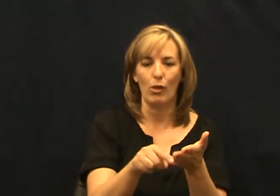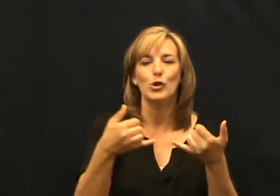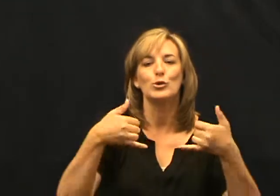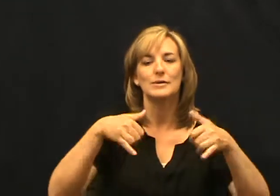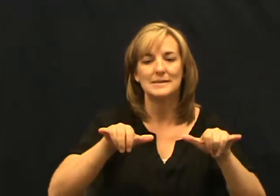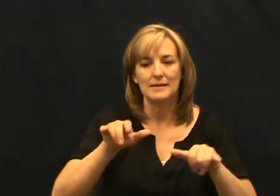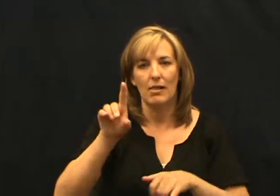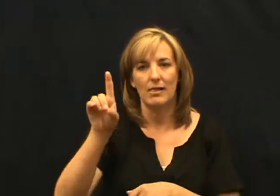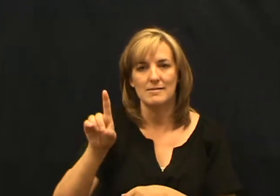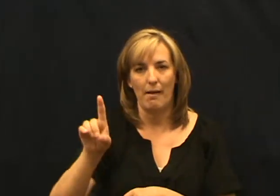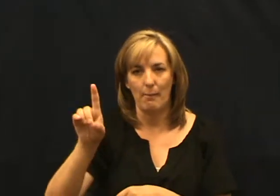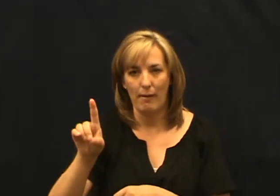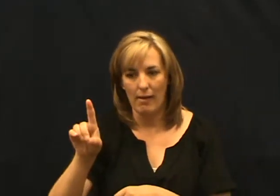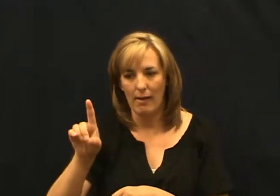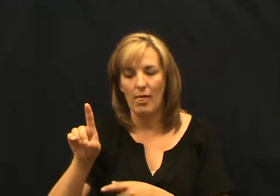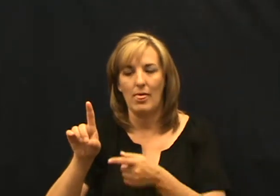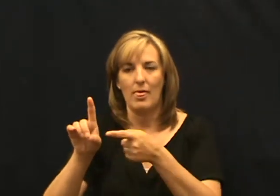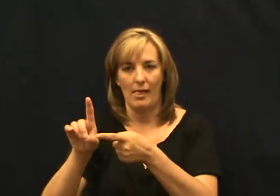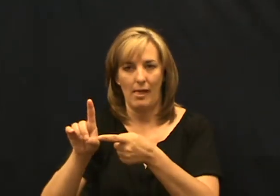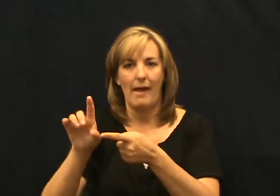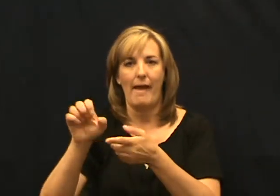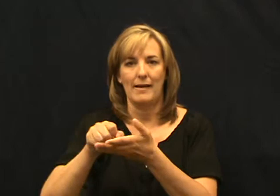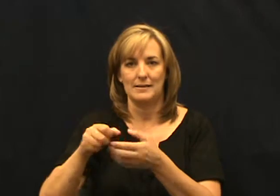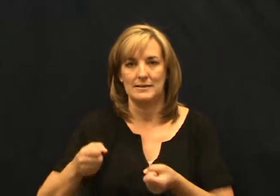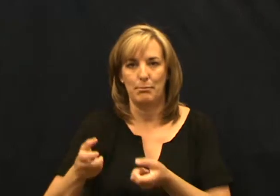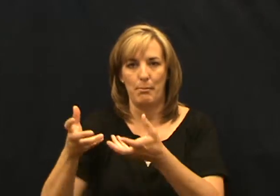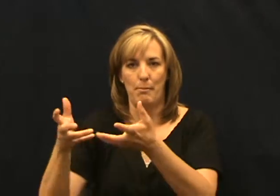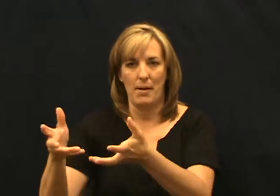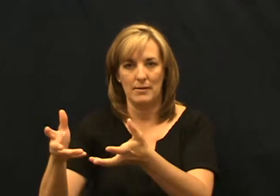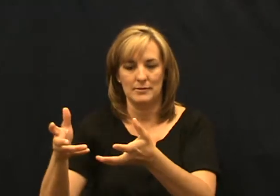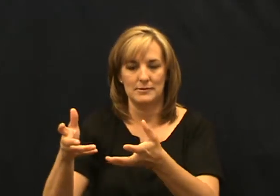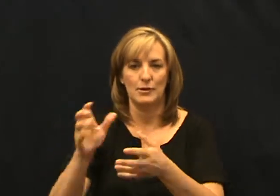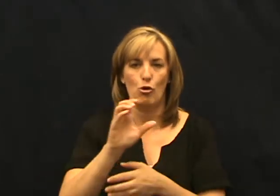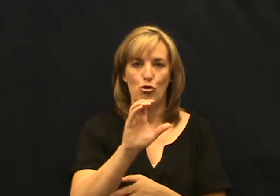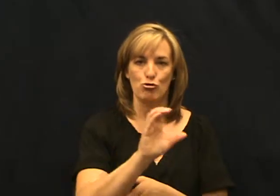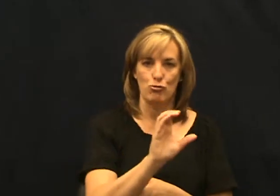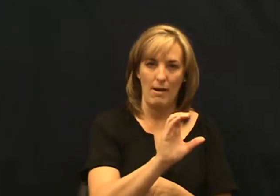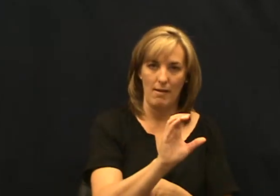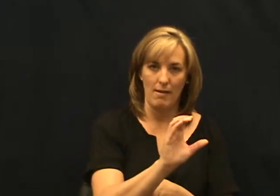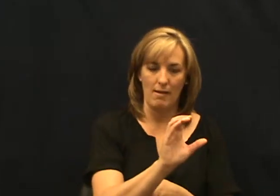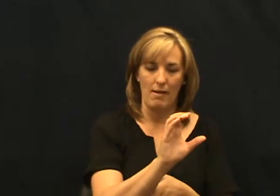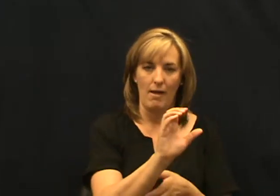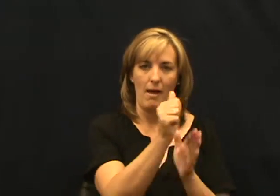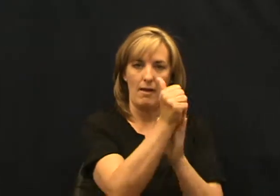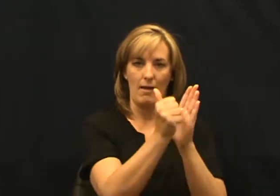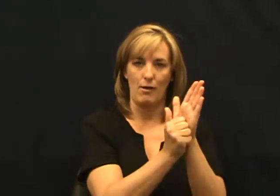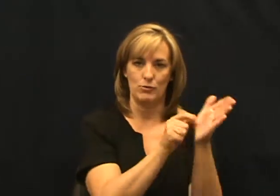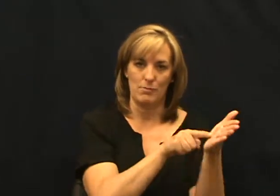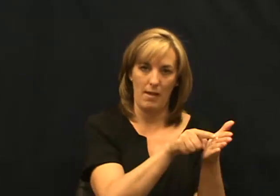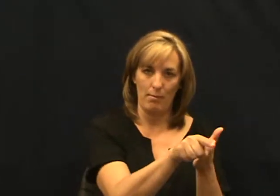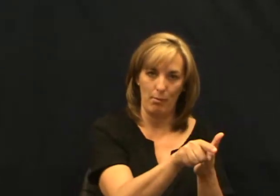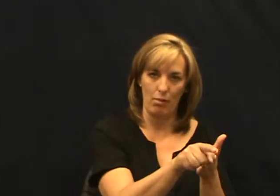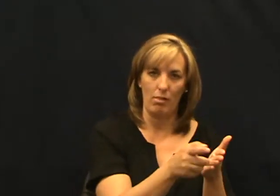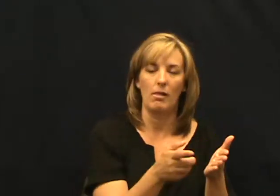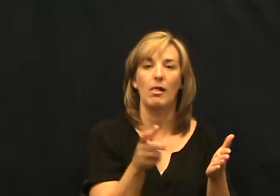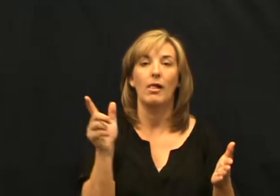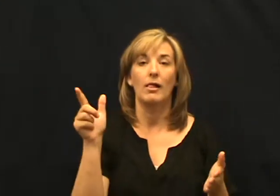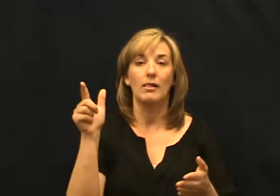expense in period 1, and you would credit accounts payable, and then later on, like in a